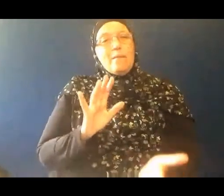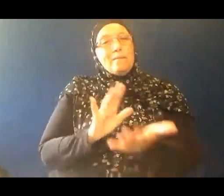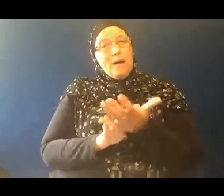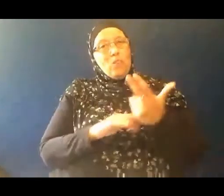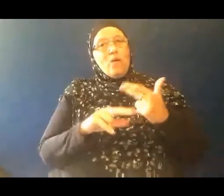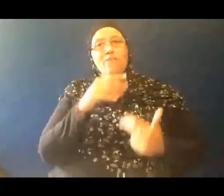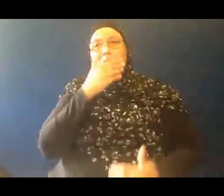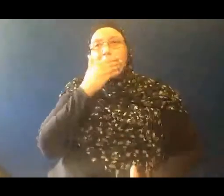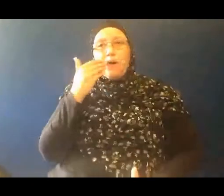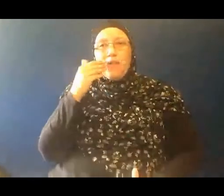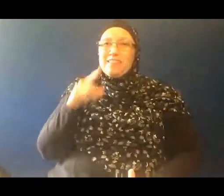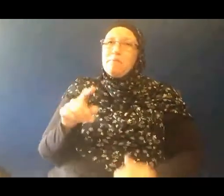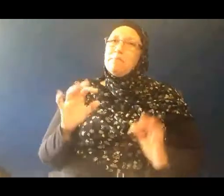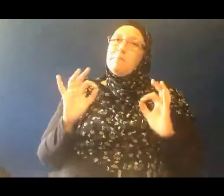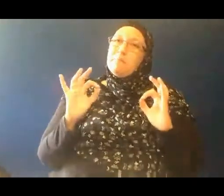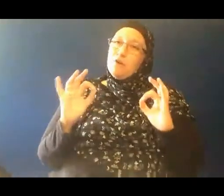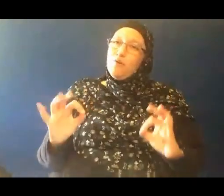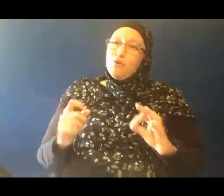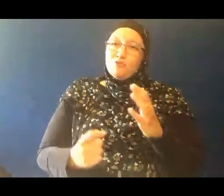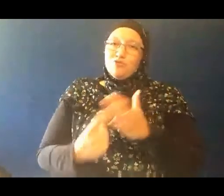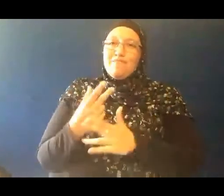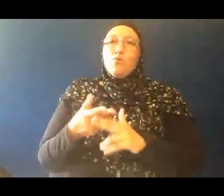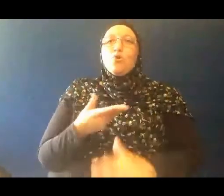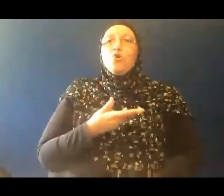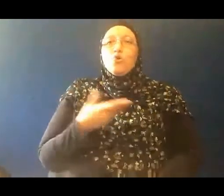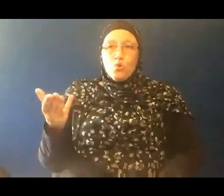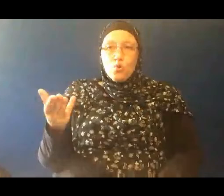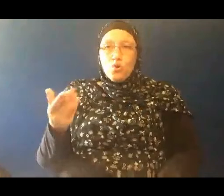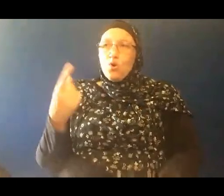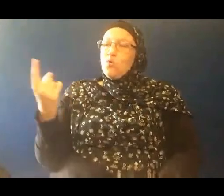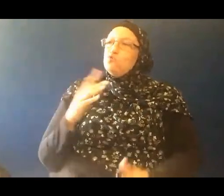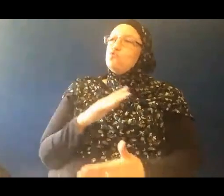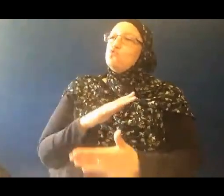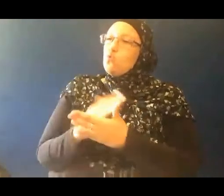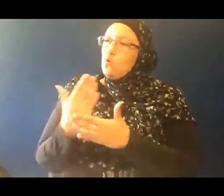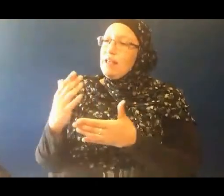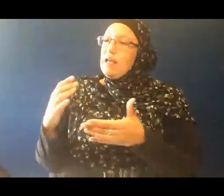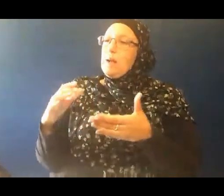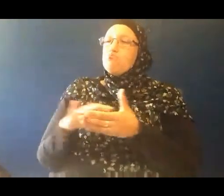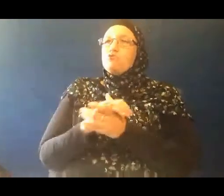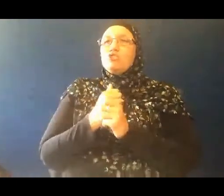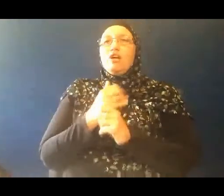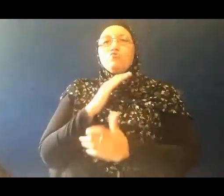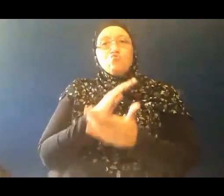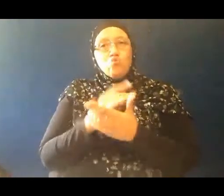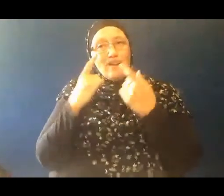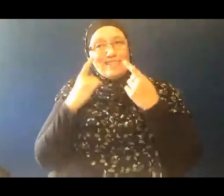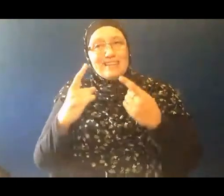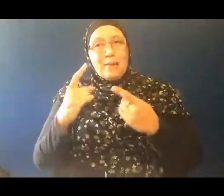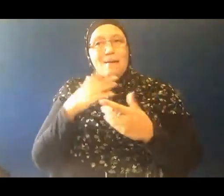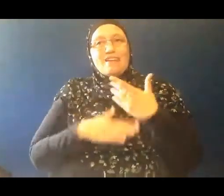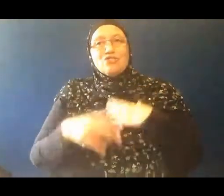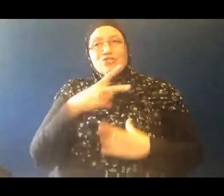golden opportunity for those who truly appreciate and see patience as a virtue.